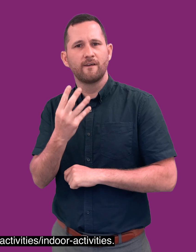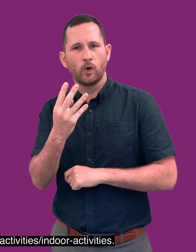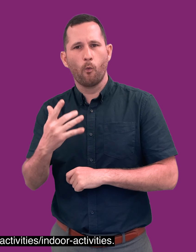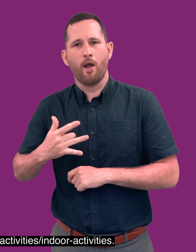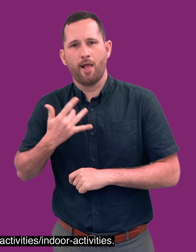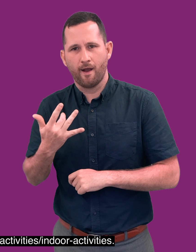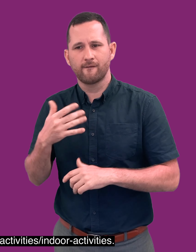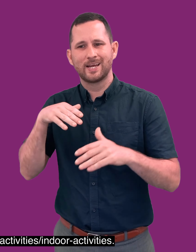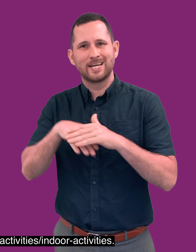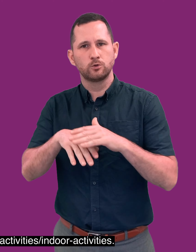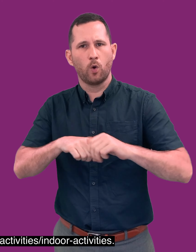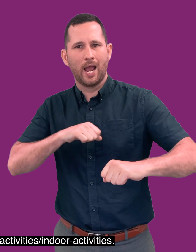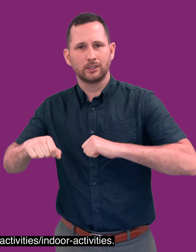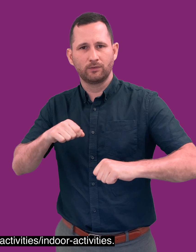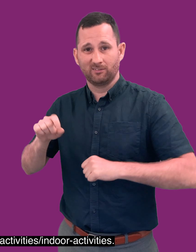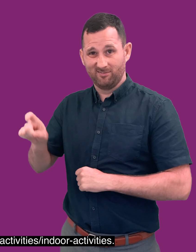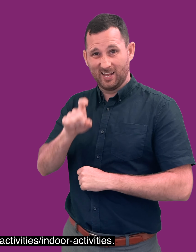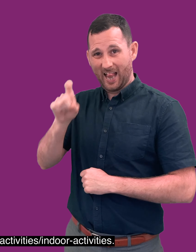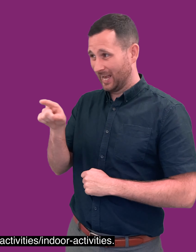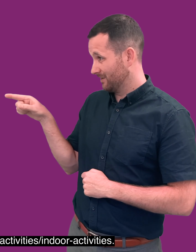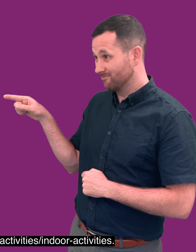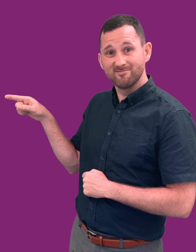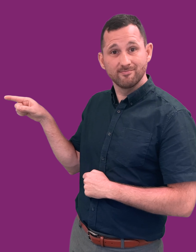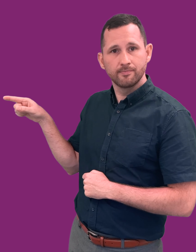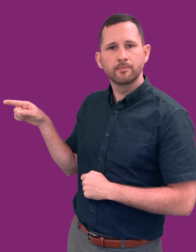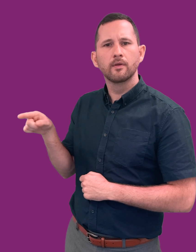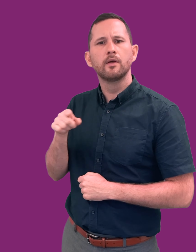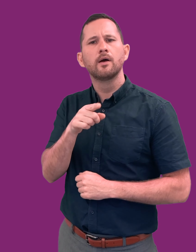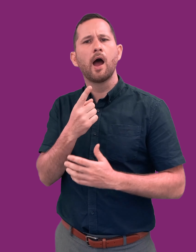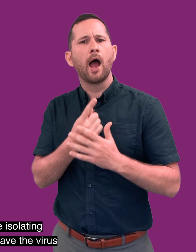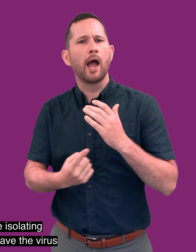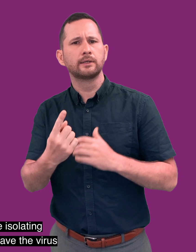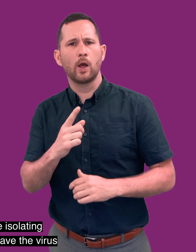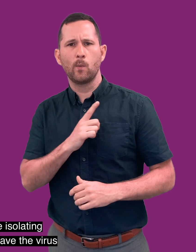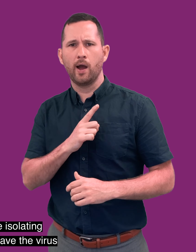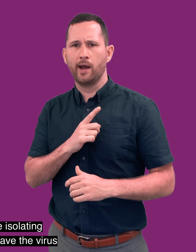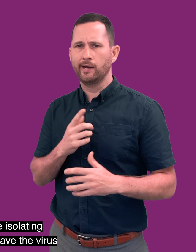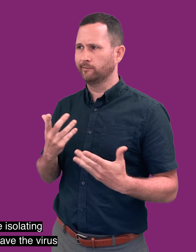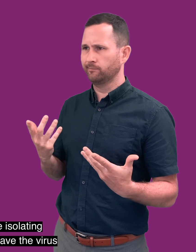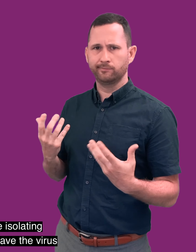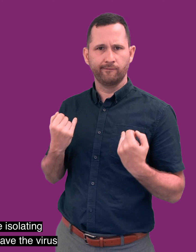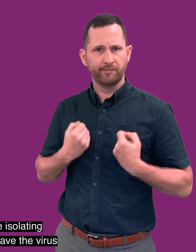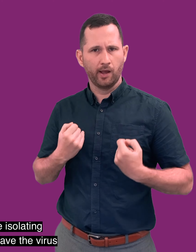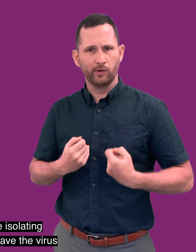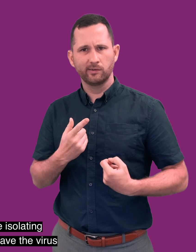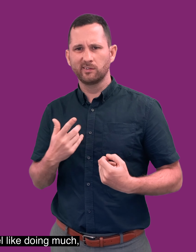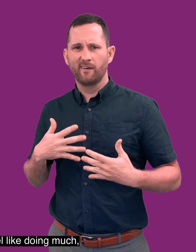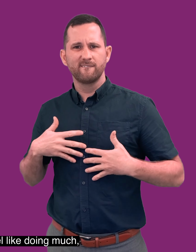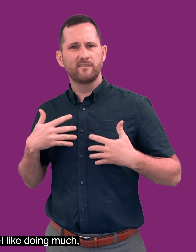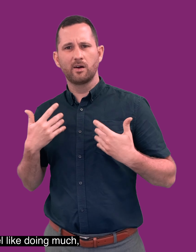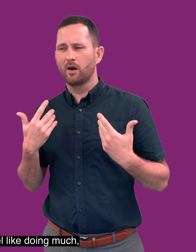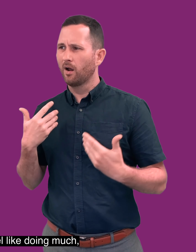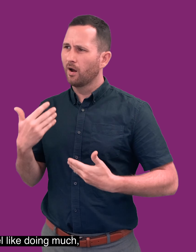www.nhs.uk Change for Life/activities/indoor activities. If you're isolating because you have the virus, you might not feel